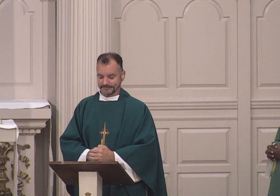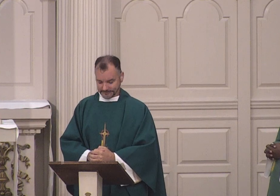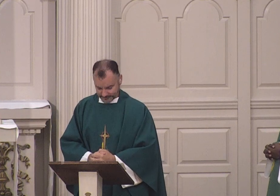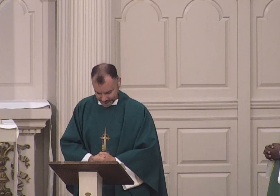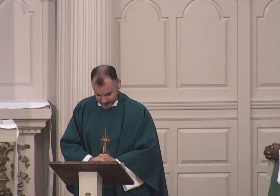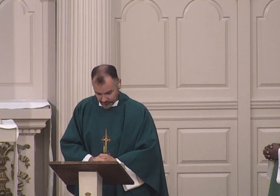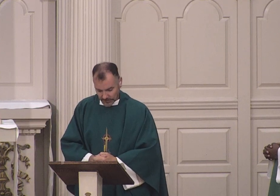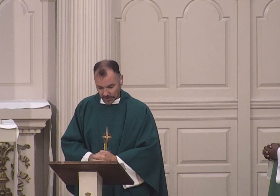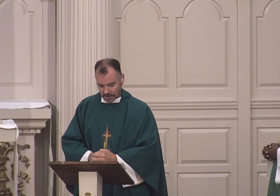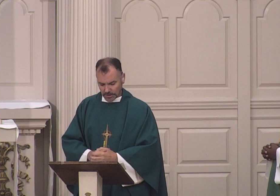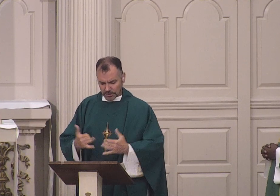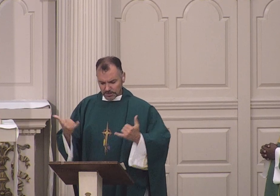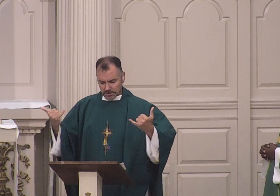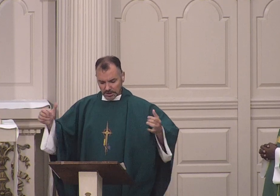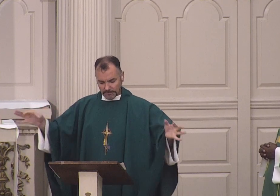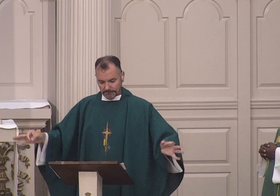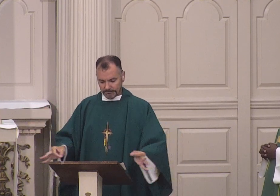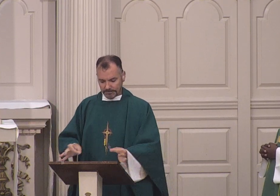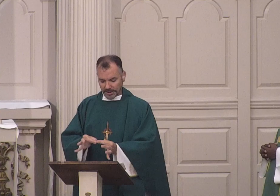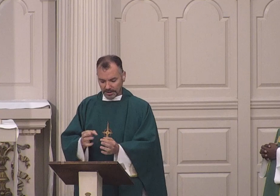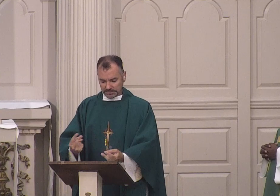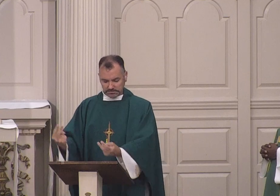spirit.